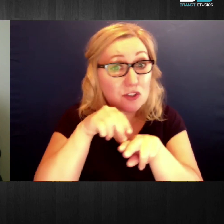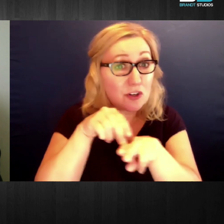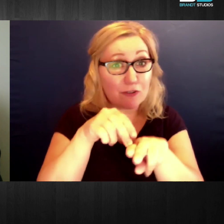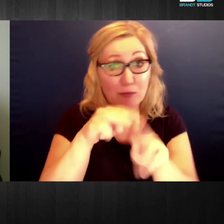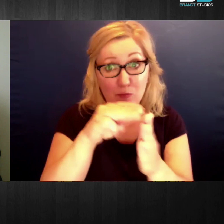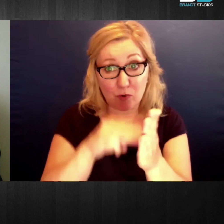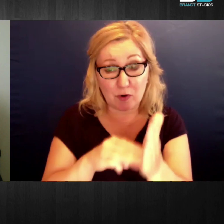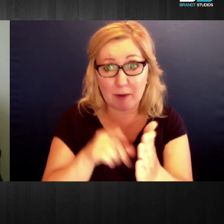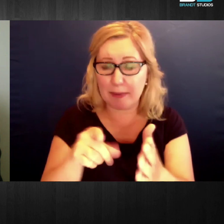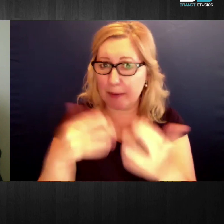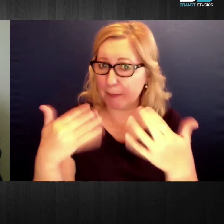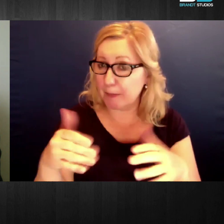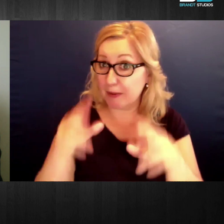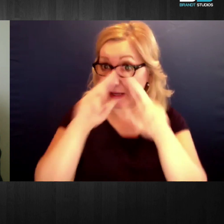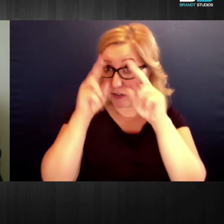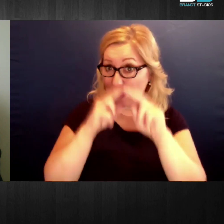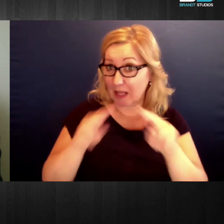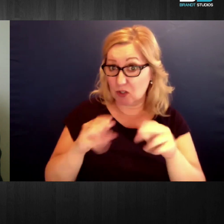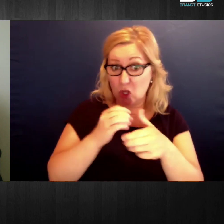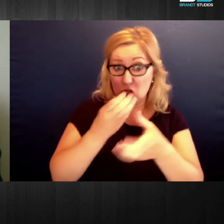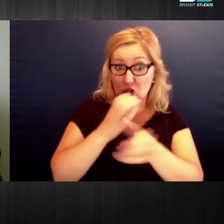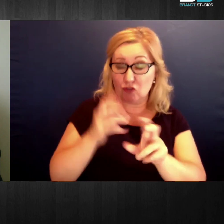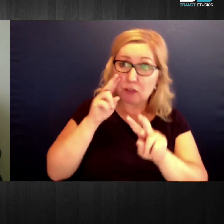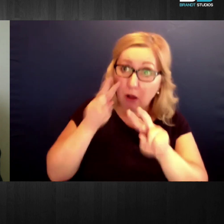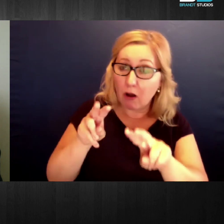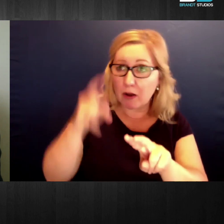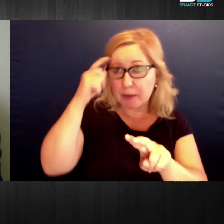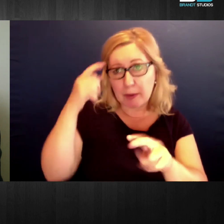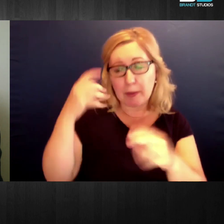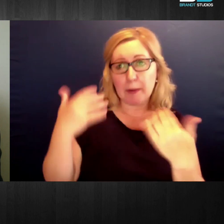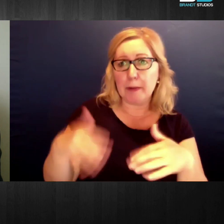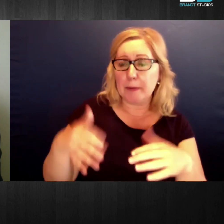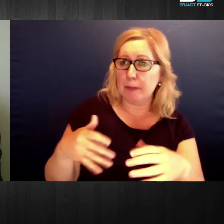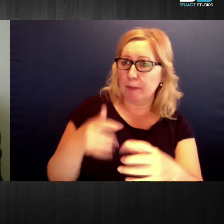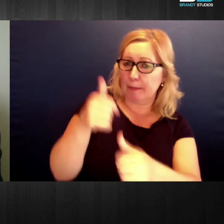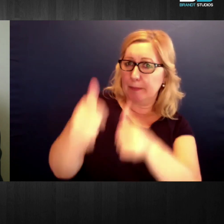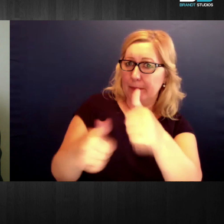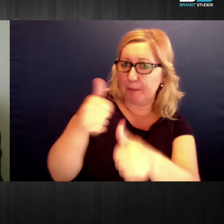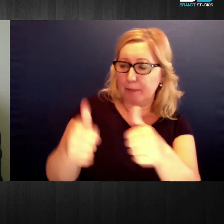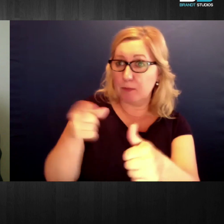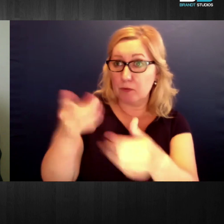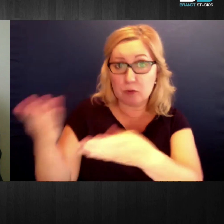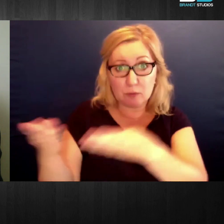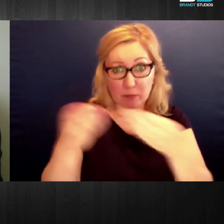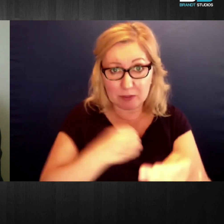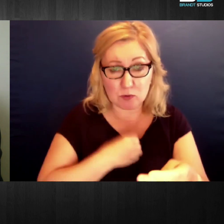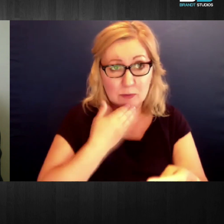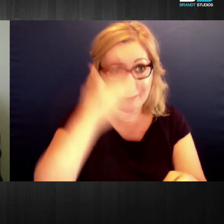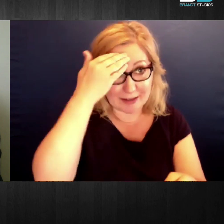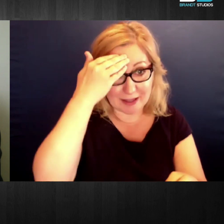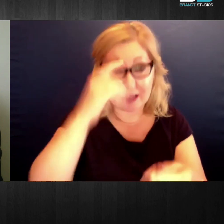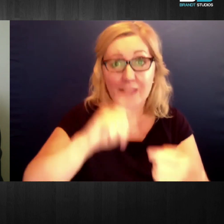places are looking for it. You've certainly kept yourself busy. So what can you tell us about these,